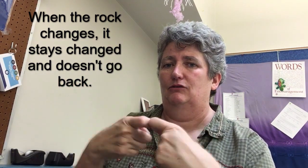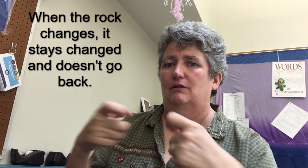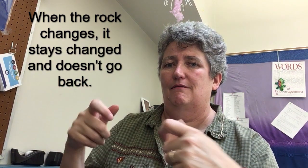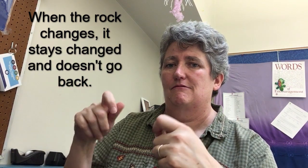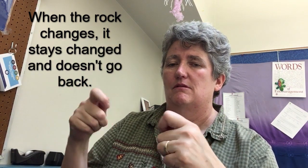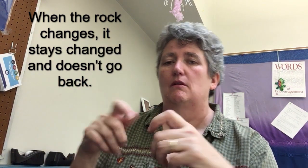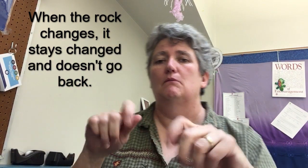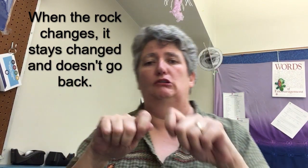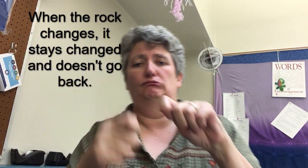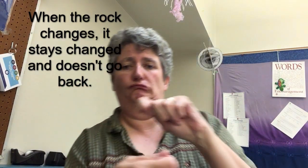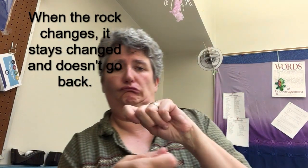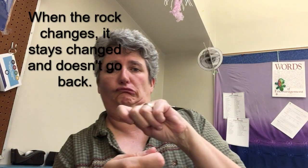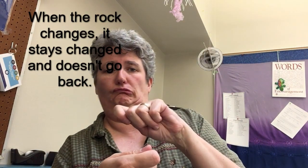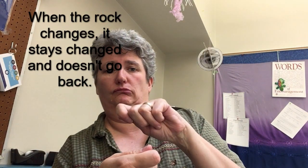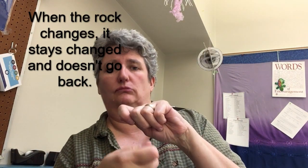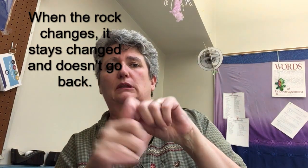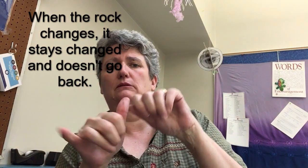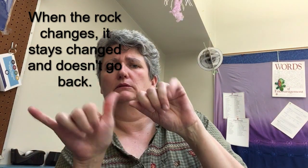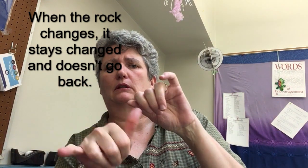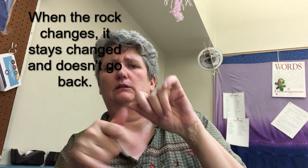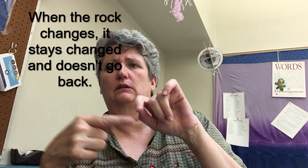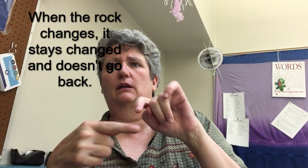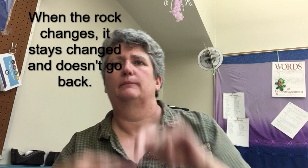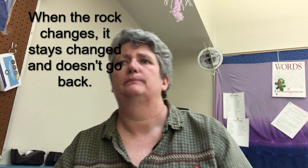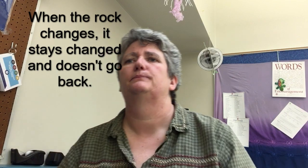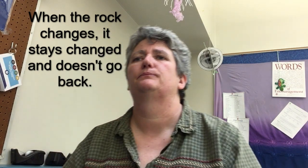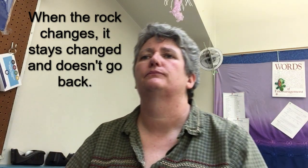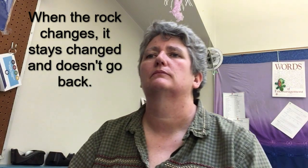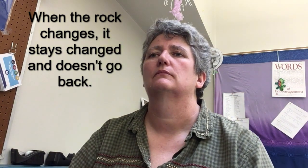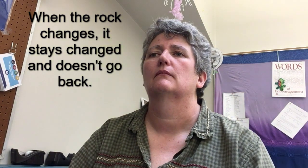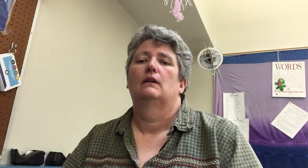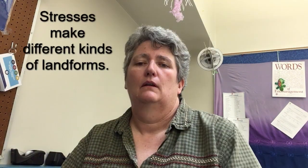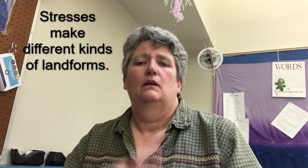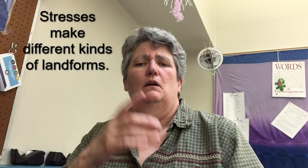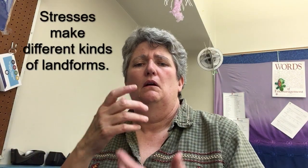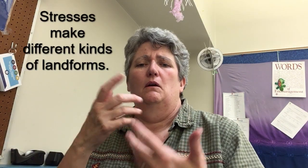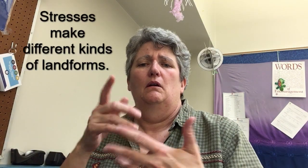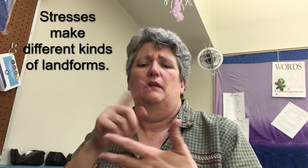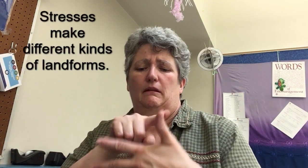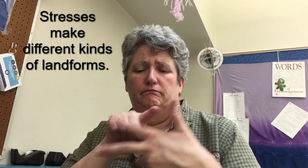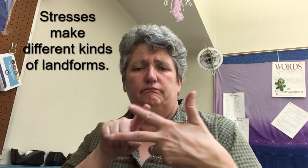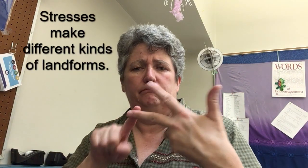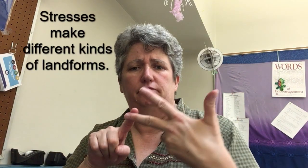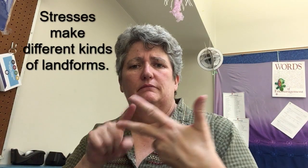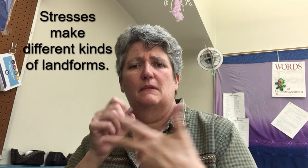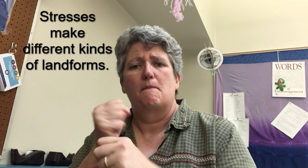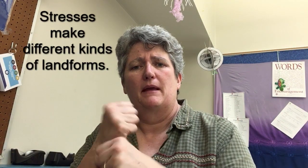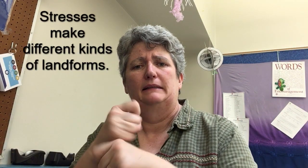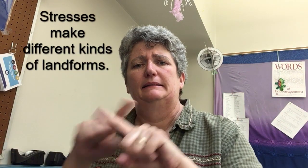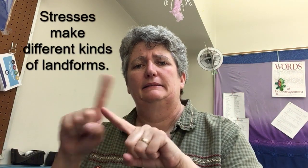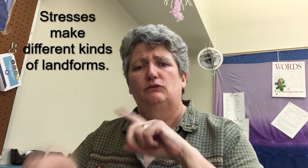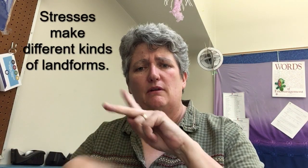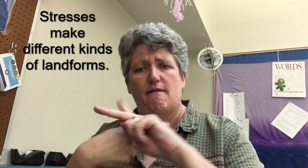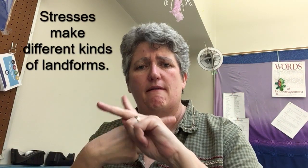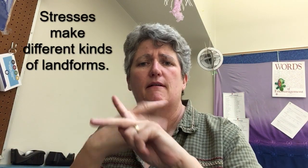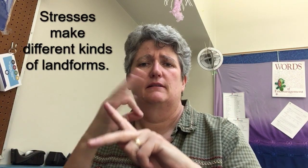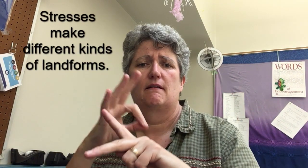go back to the original like the rubber bands. It just stays in that changed form. So with those three kinds